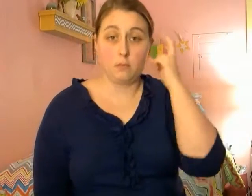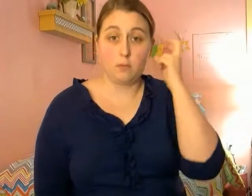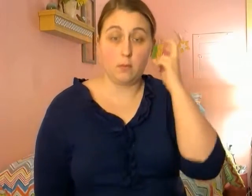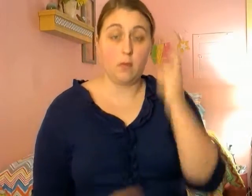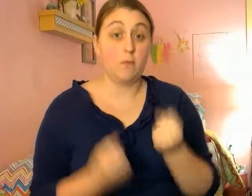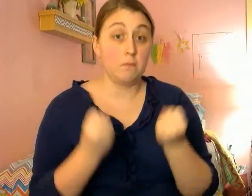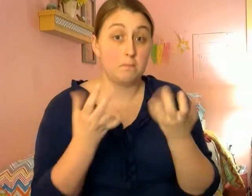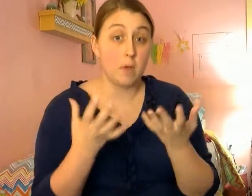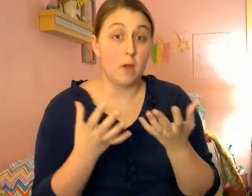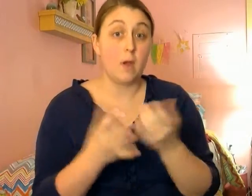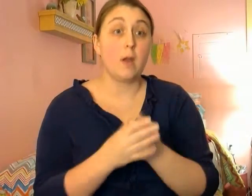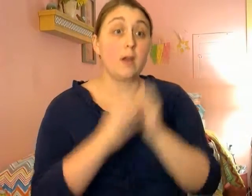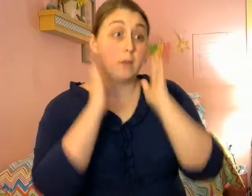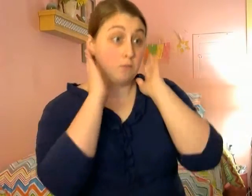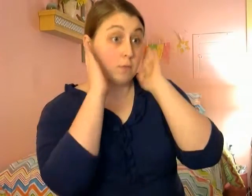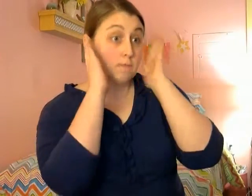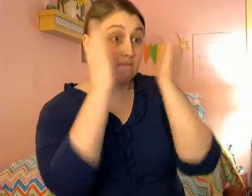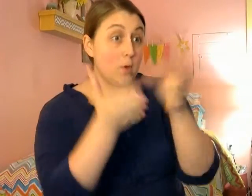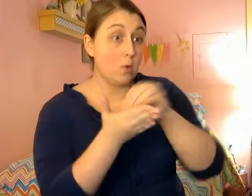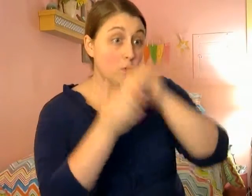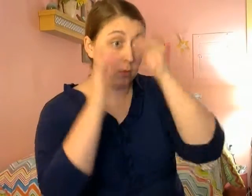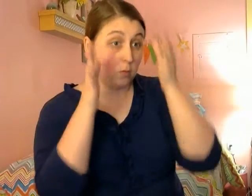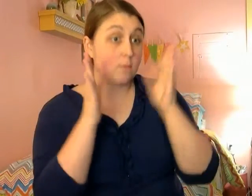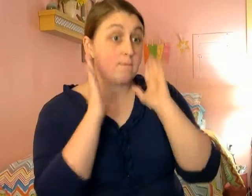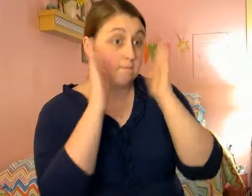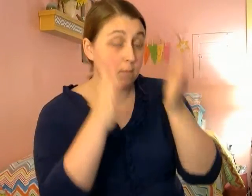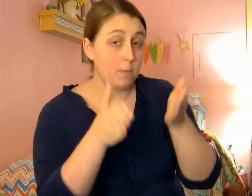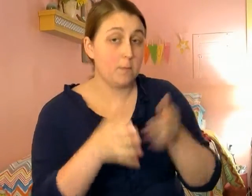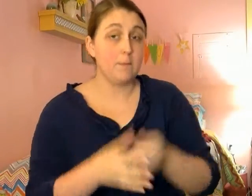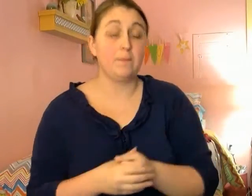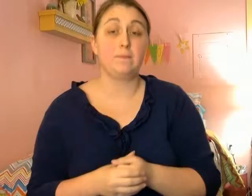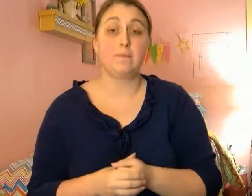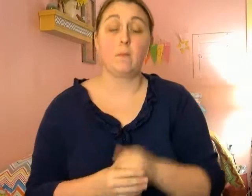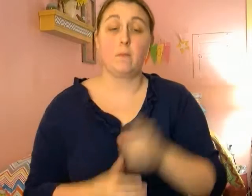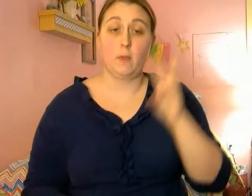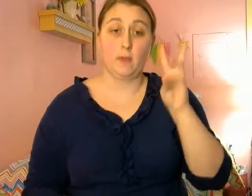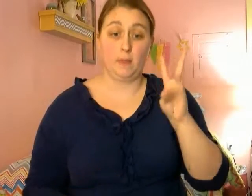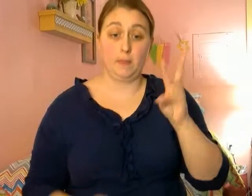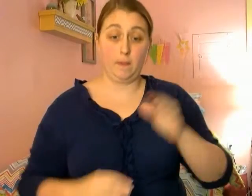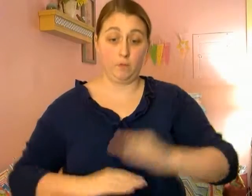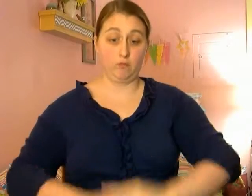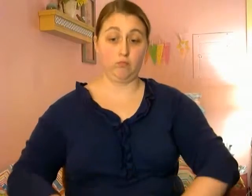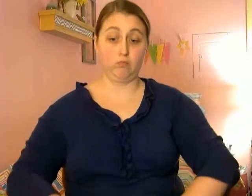pronunciation error. 6. Lift heavy boxes.